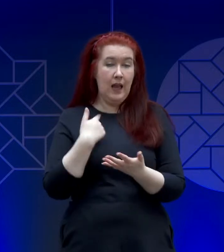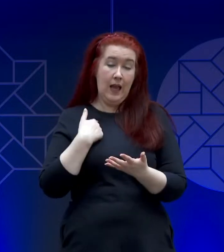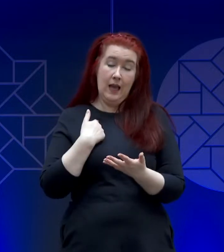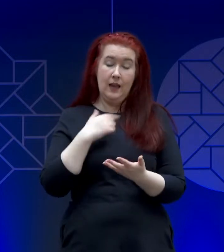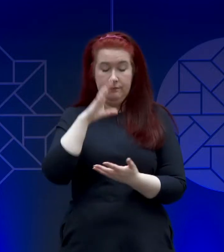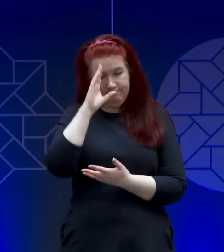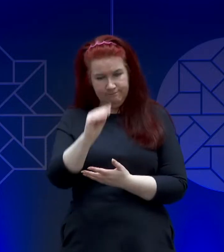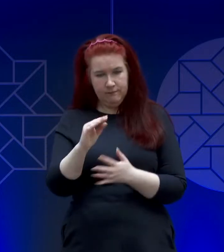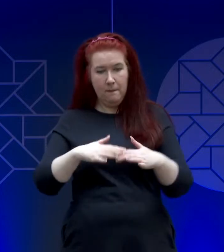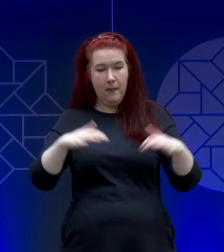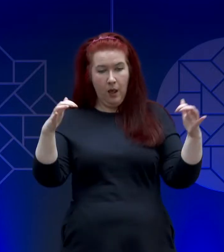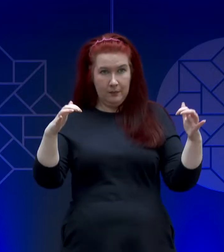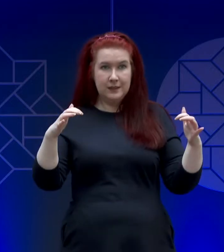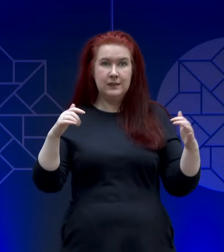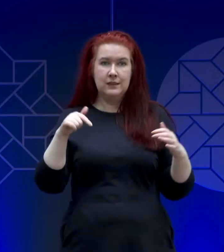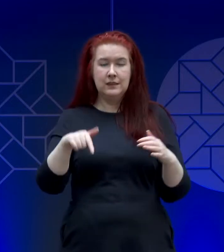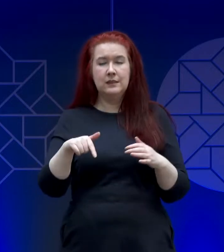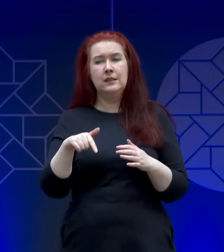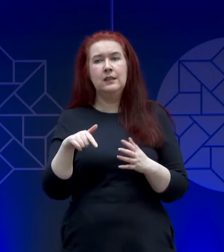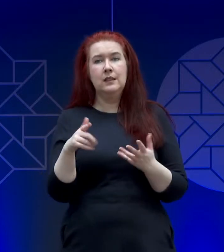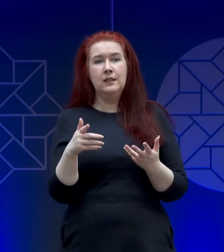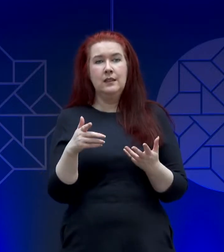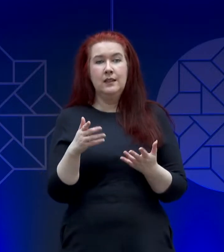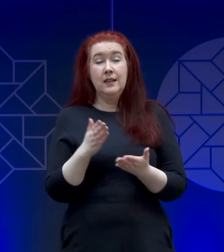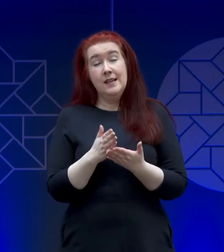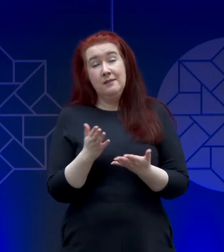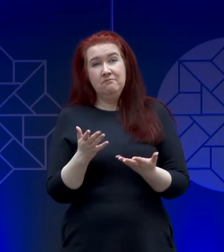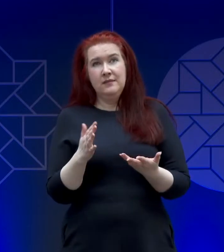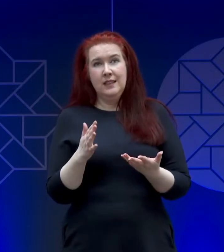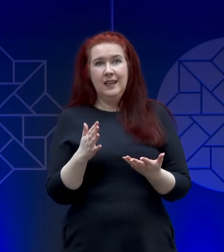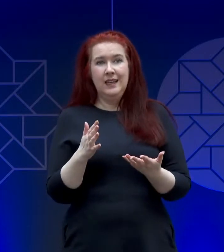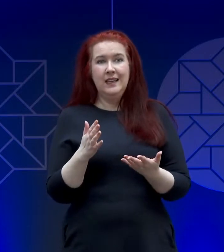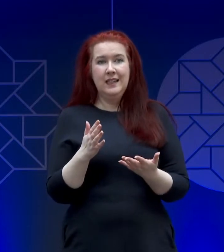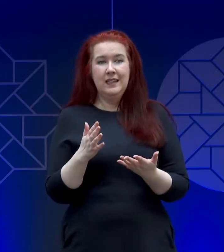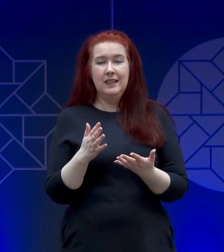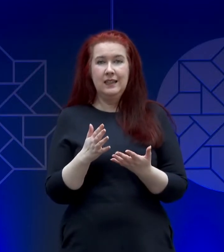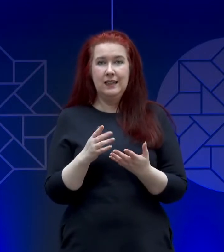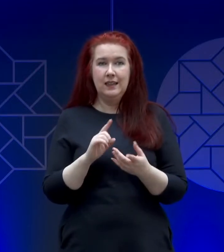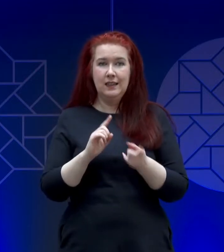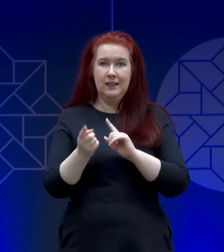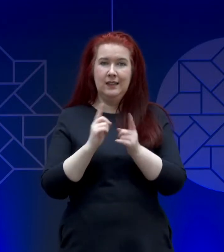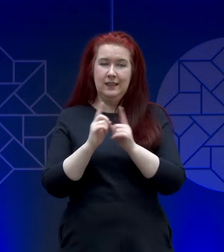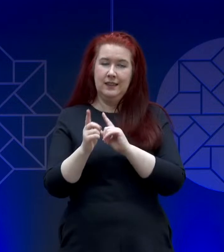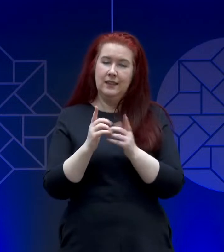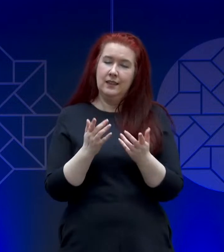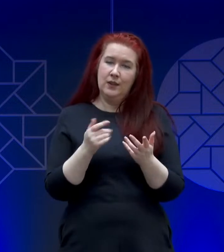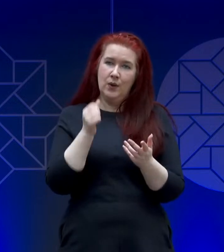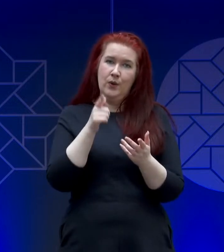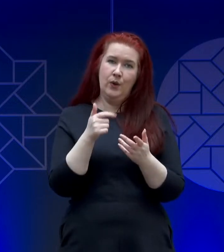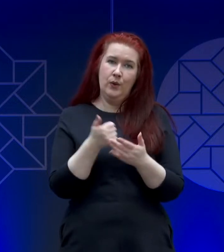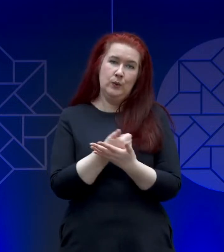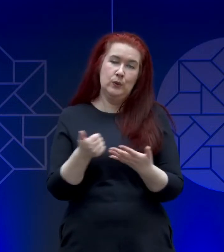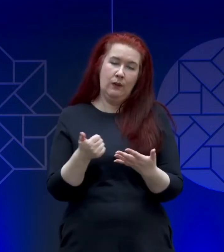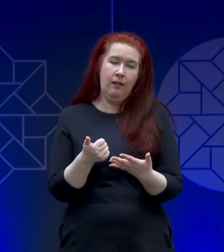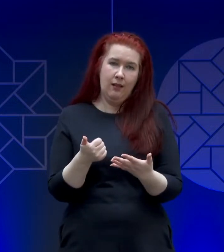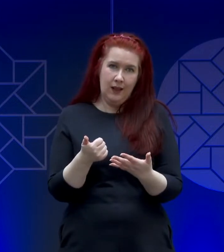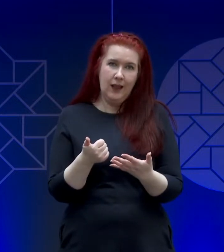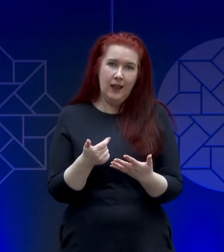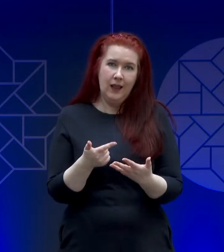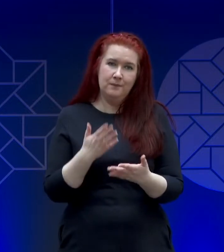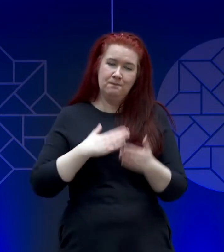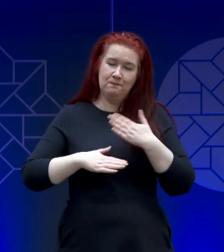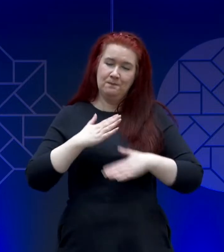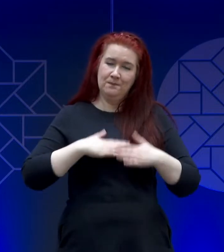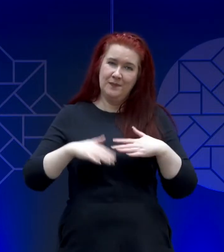Parliament in somewhat, it was an exchange involving the usual kind of decorum